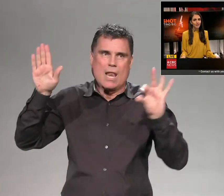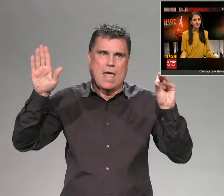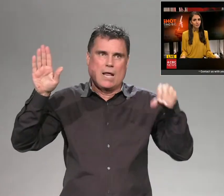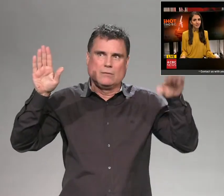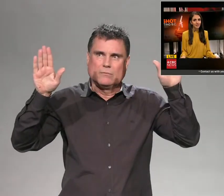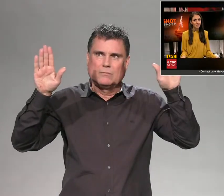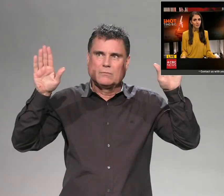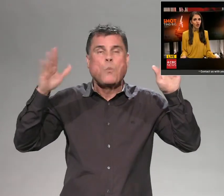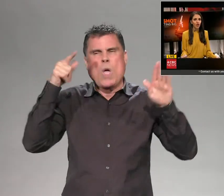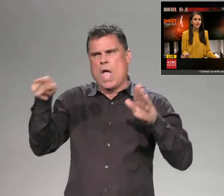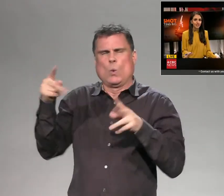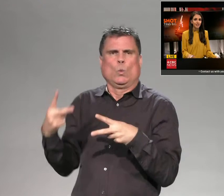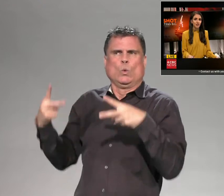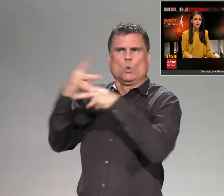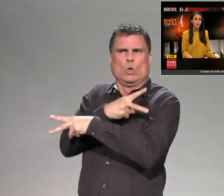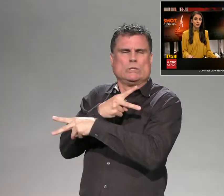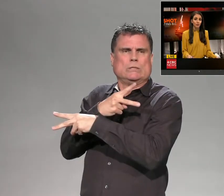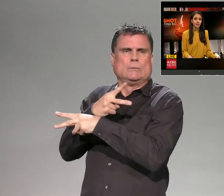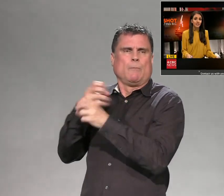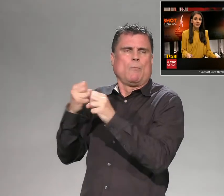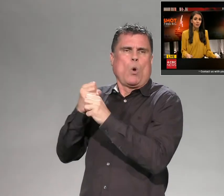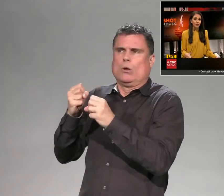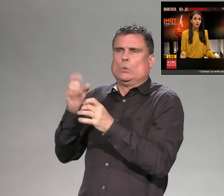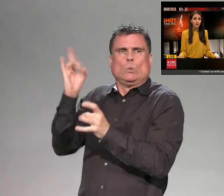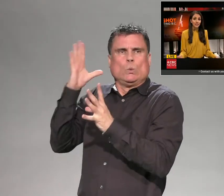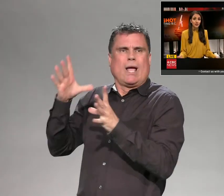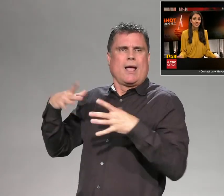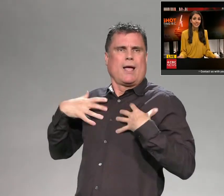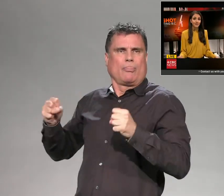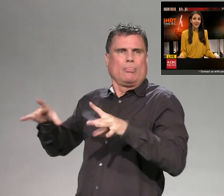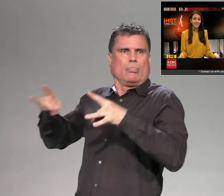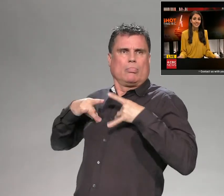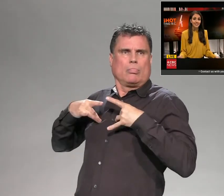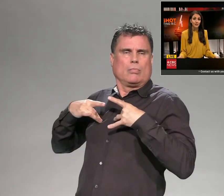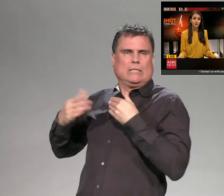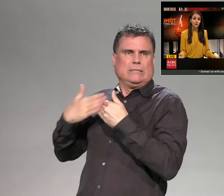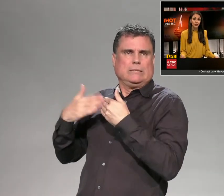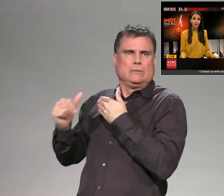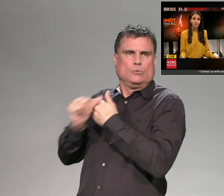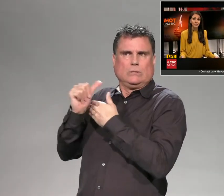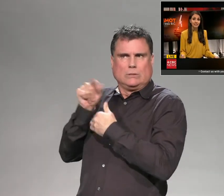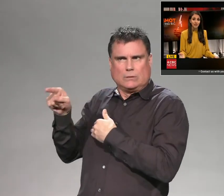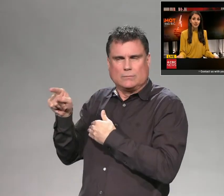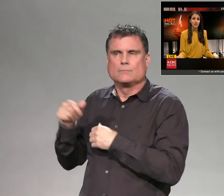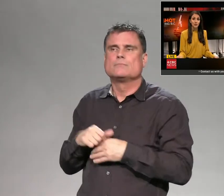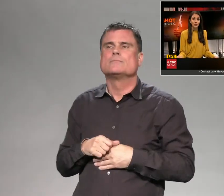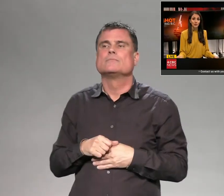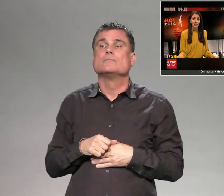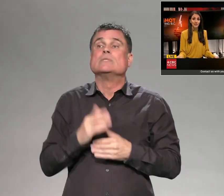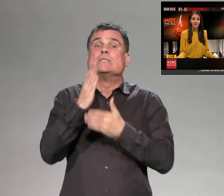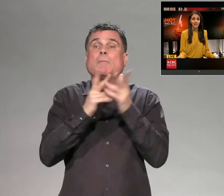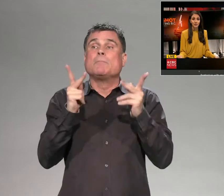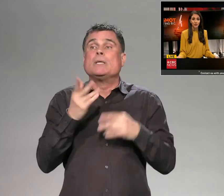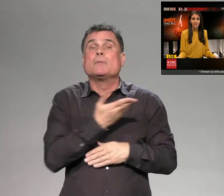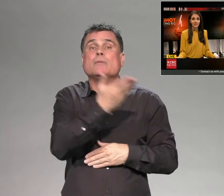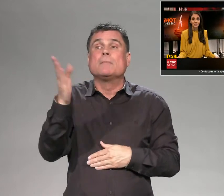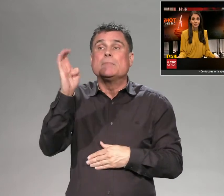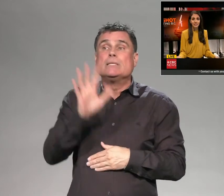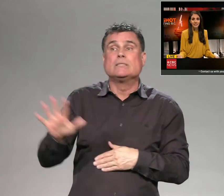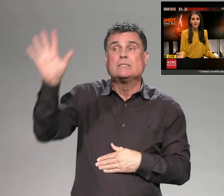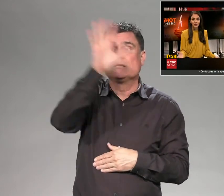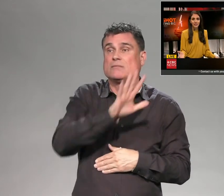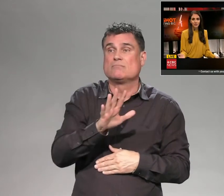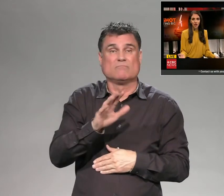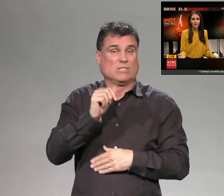We're hearing complaints from non-Indigenous people about First Nations getting vaccinated earlier. Indigenous people say that's led to